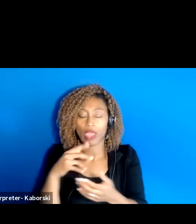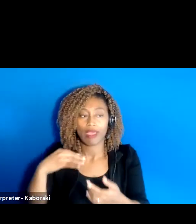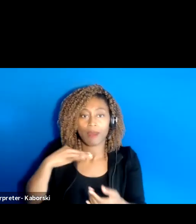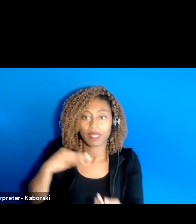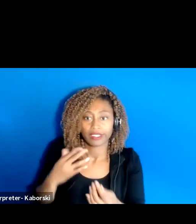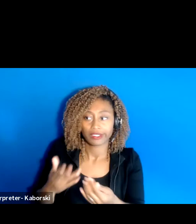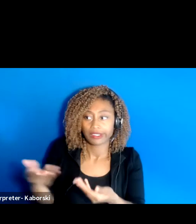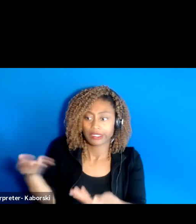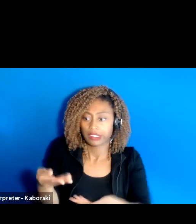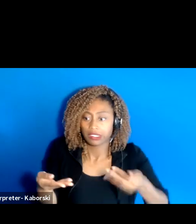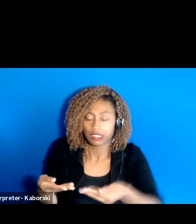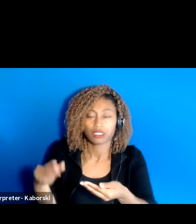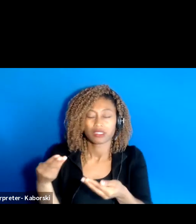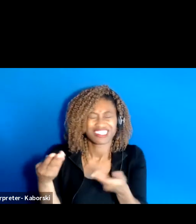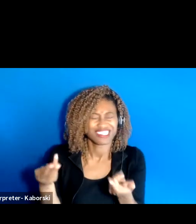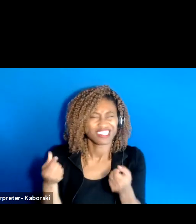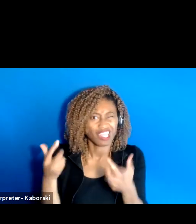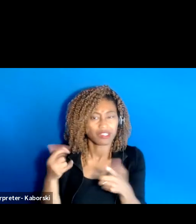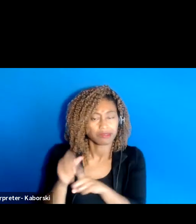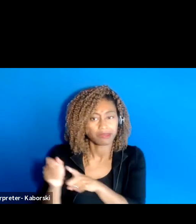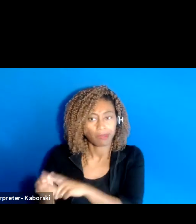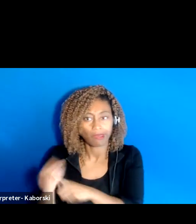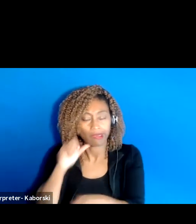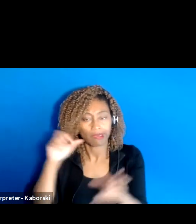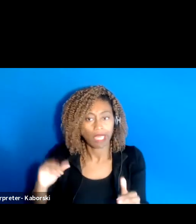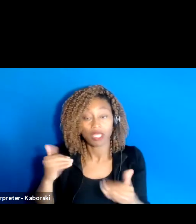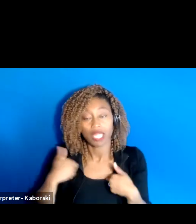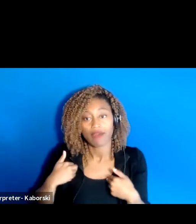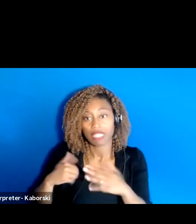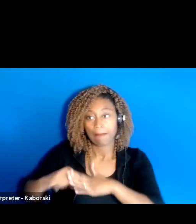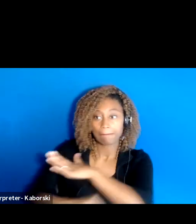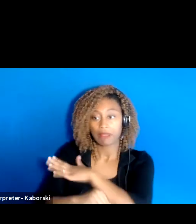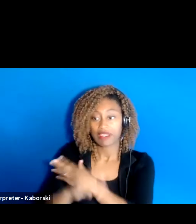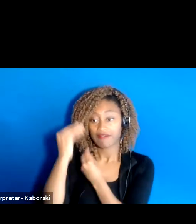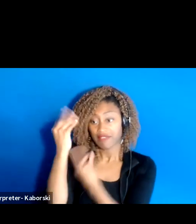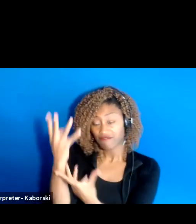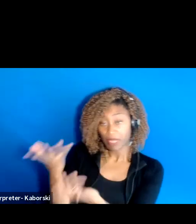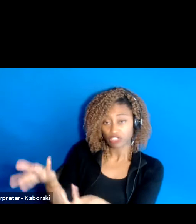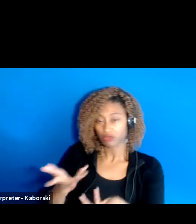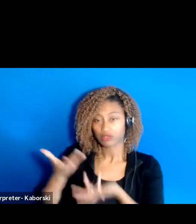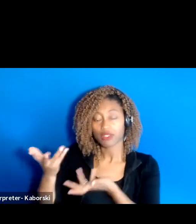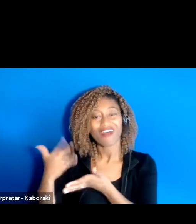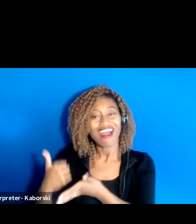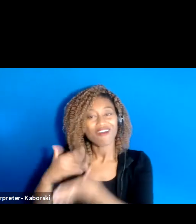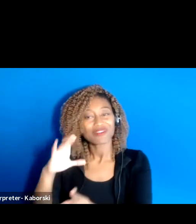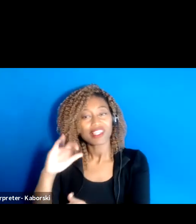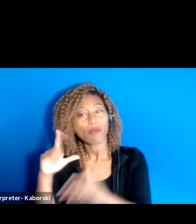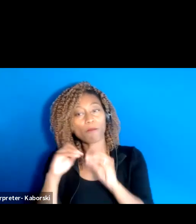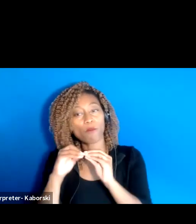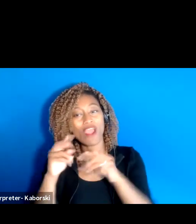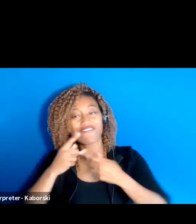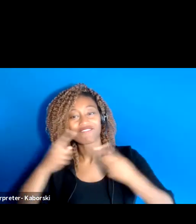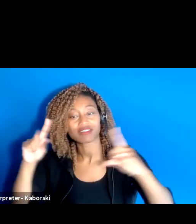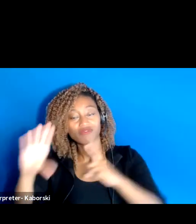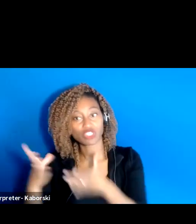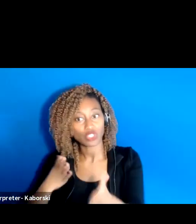and there's a lot of situations that having that basis of information will help the SILs be more effective in the services that